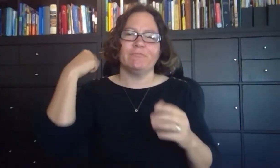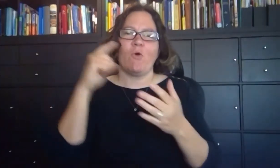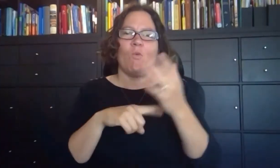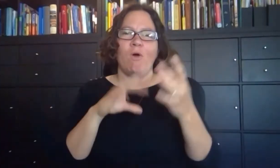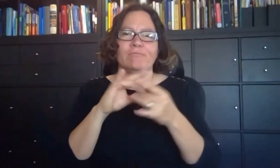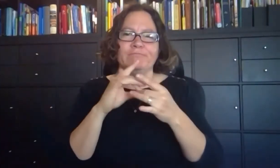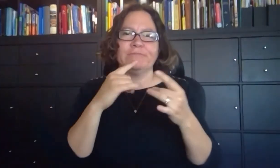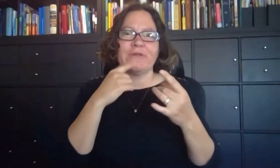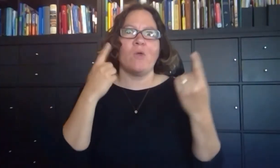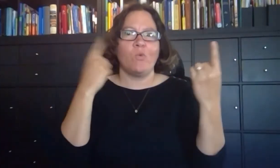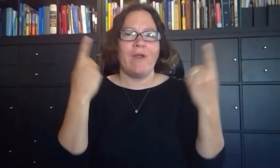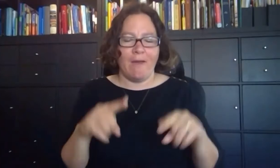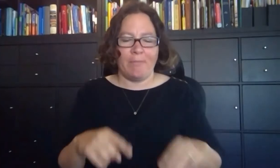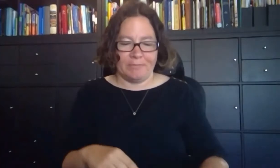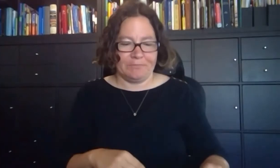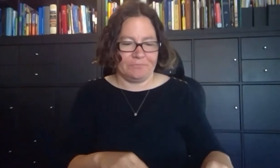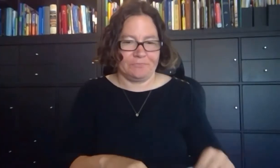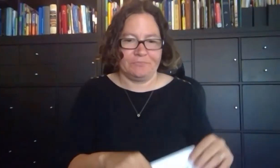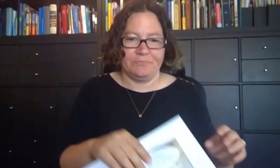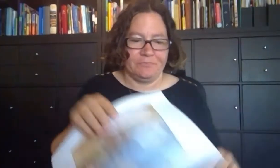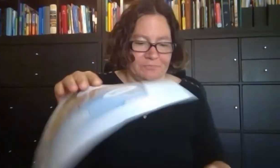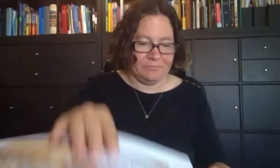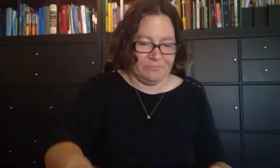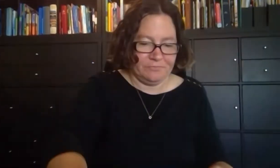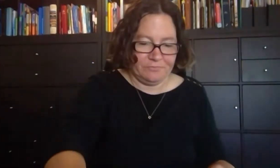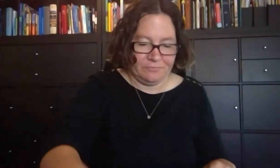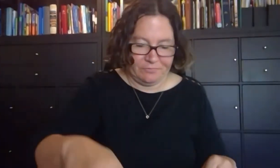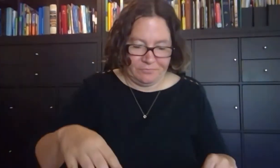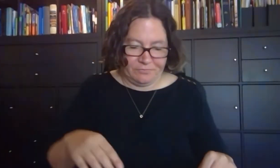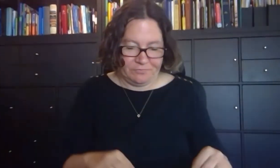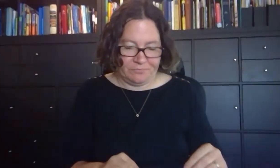Remember? Look back to see what the scriptures have to say.